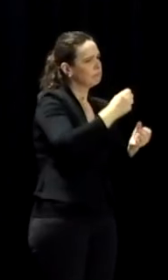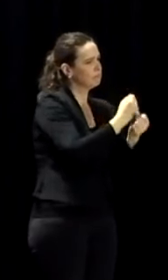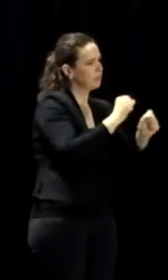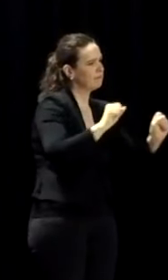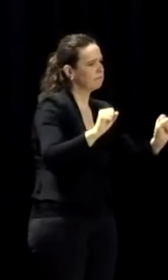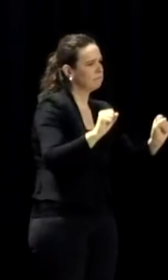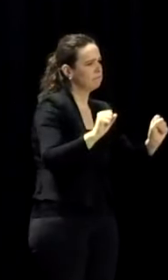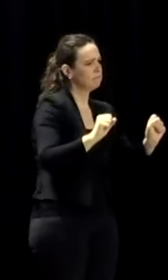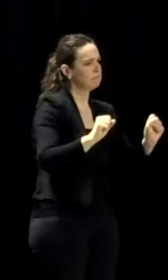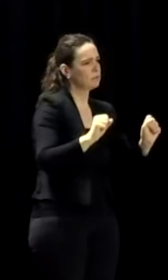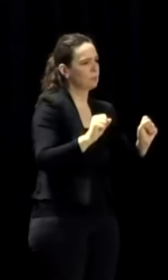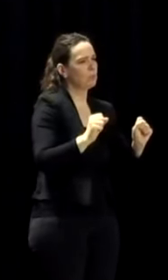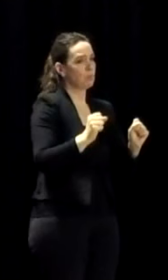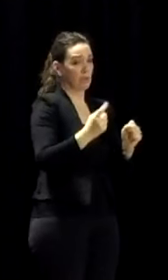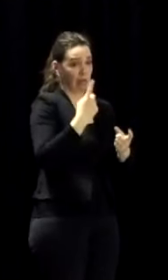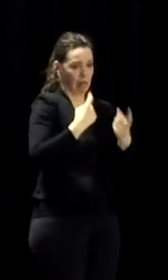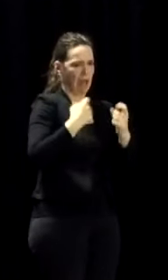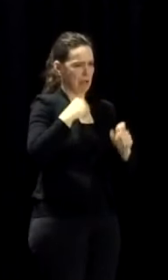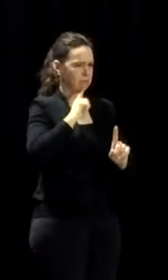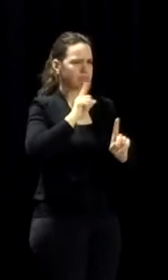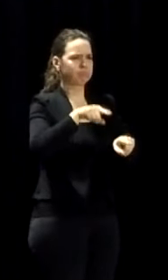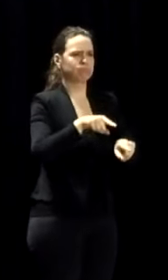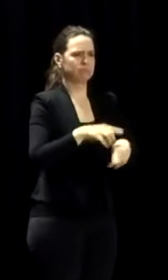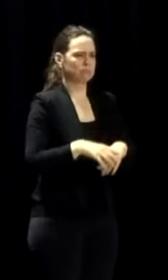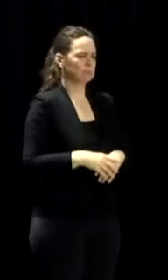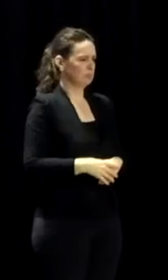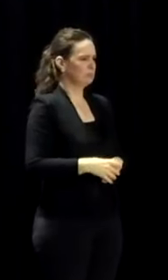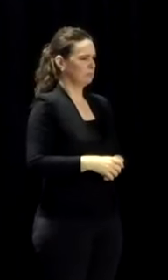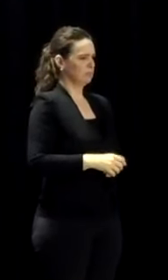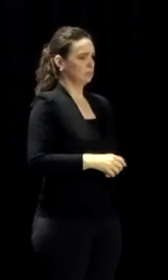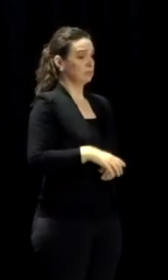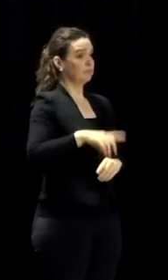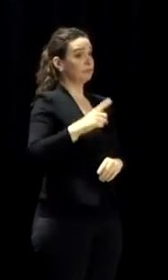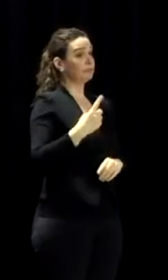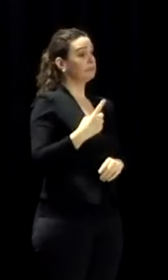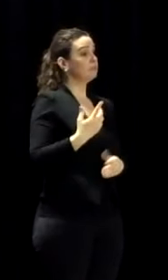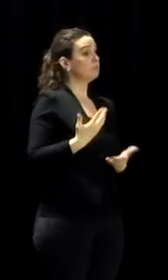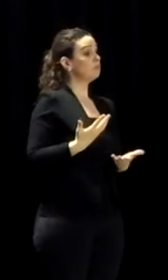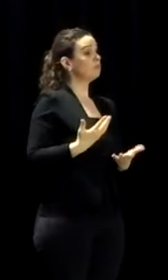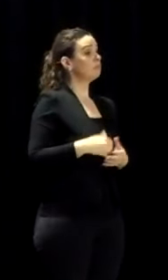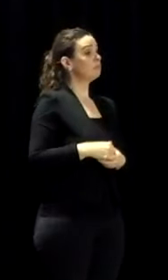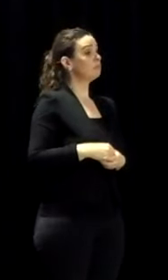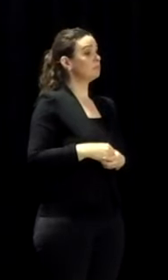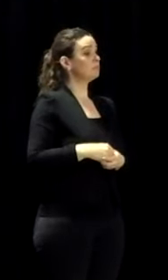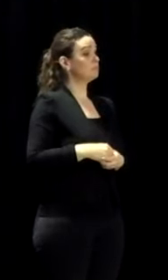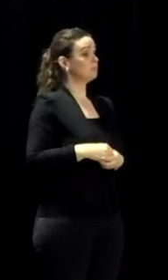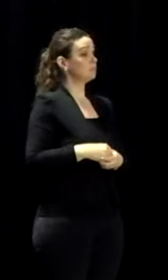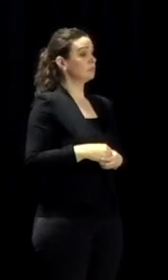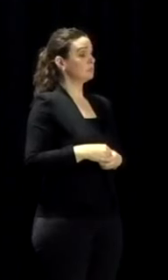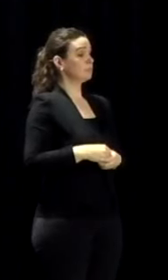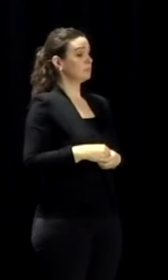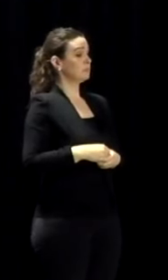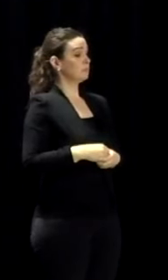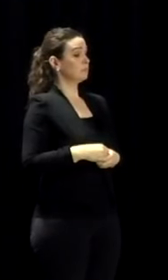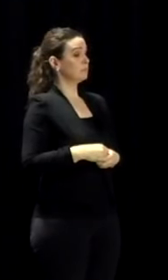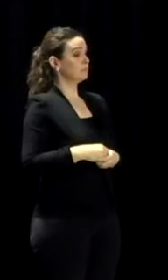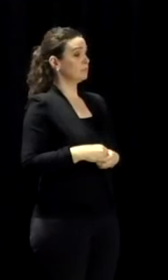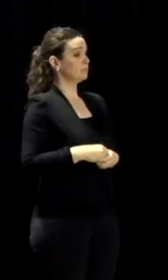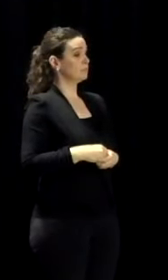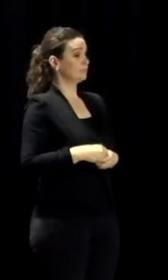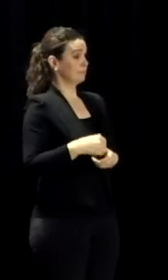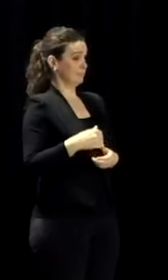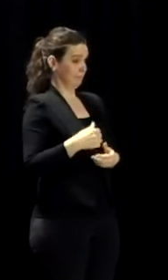may have. I want to start out by saying that I have been in contact with all my colleagues